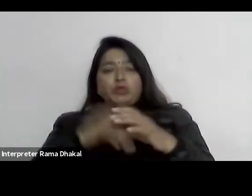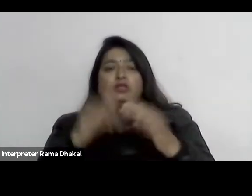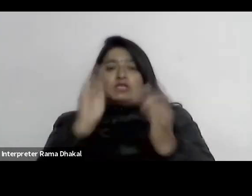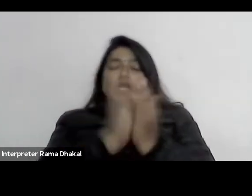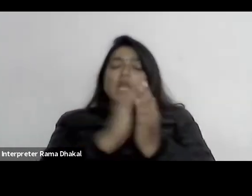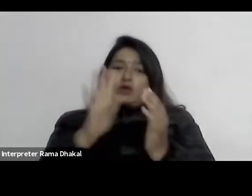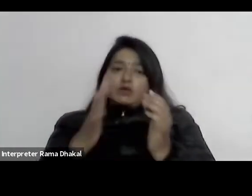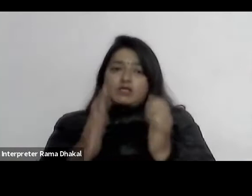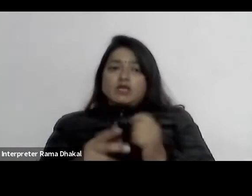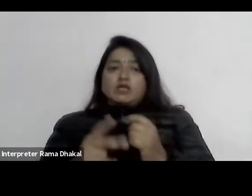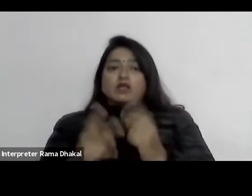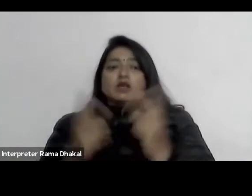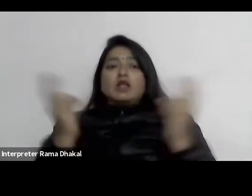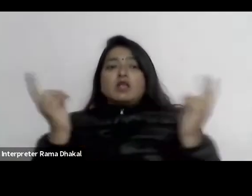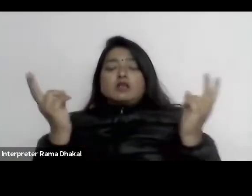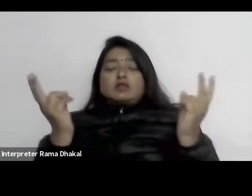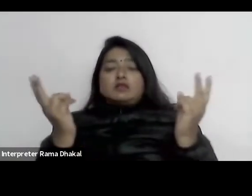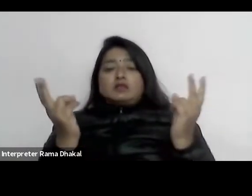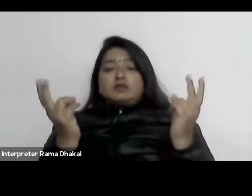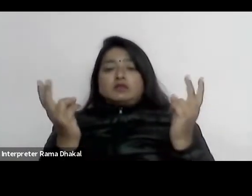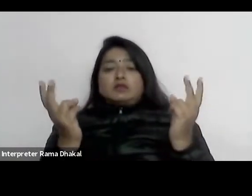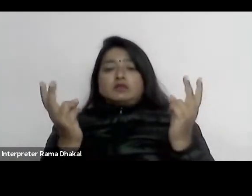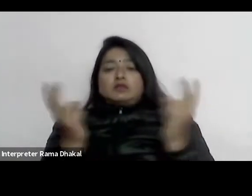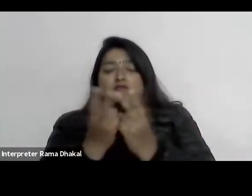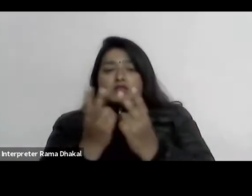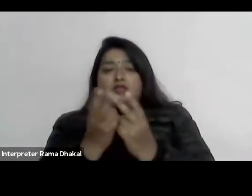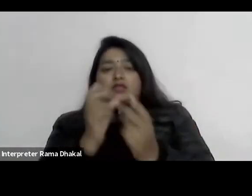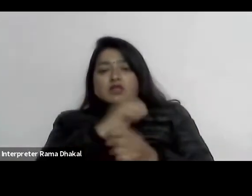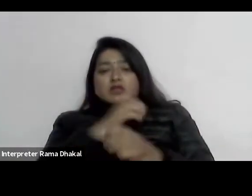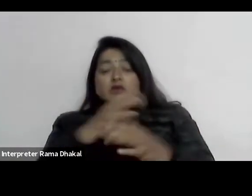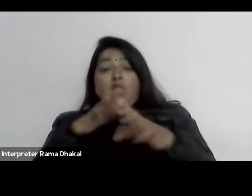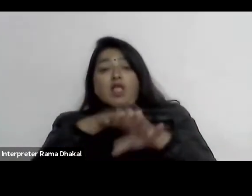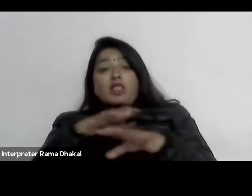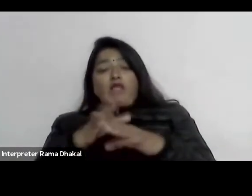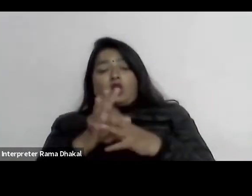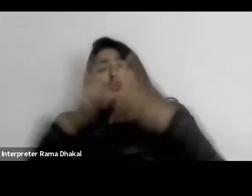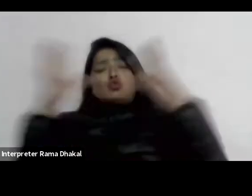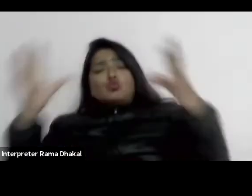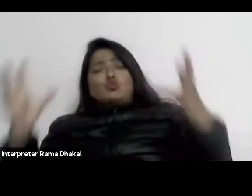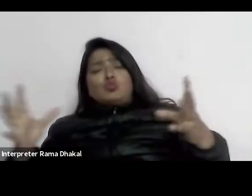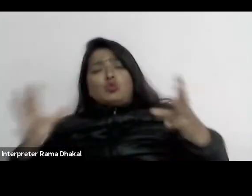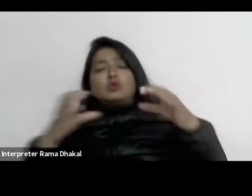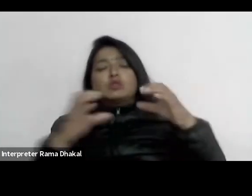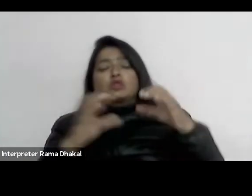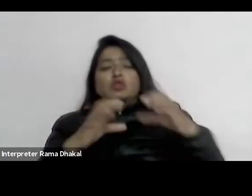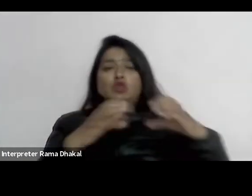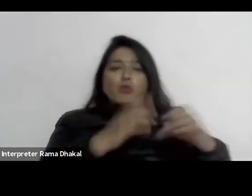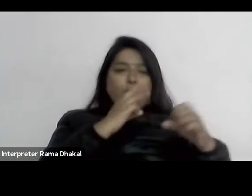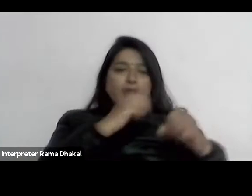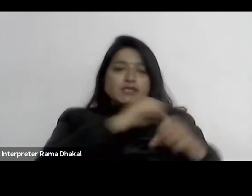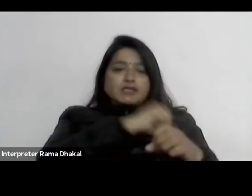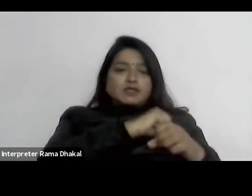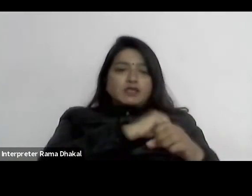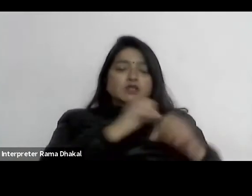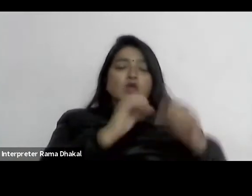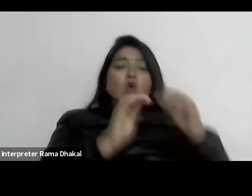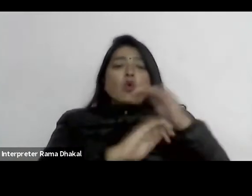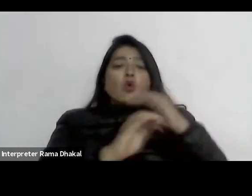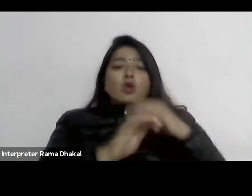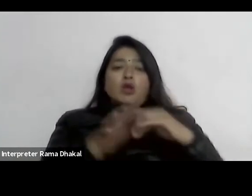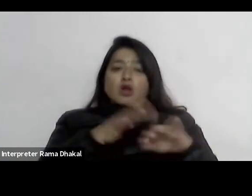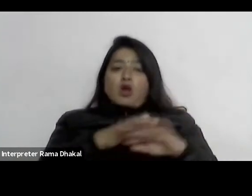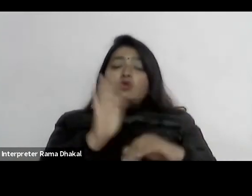a whole group of women, large numbers all over the world, as workers, and sees sex work